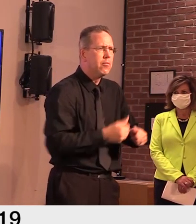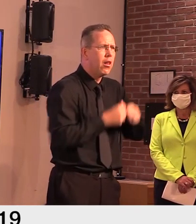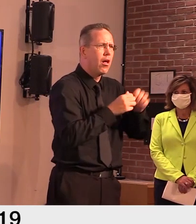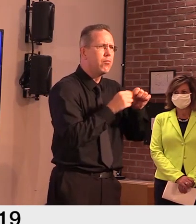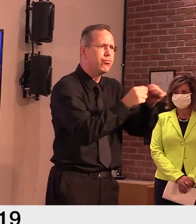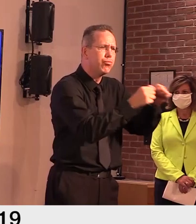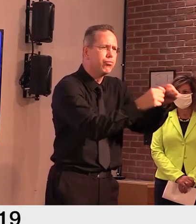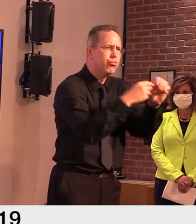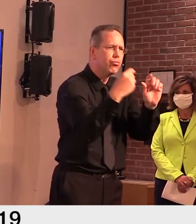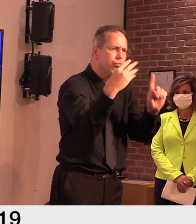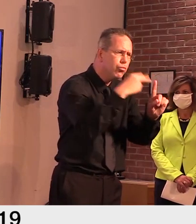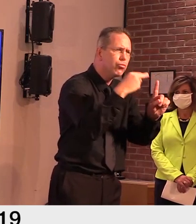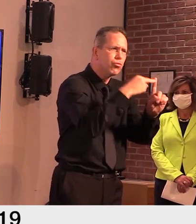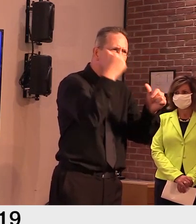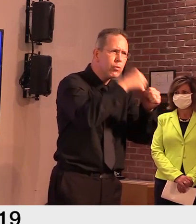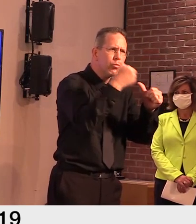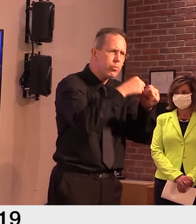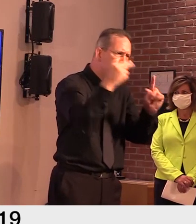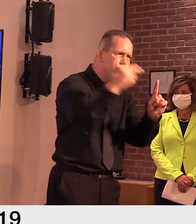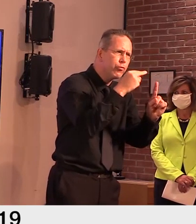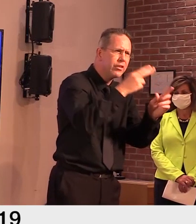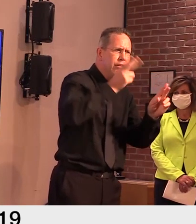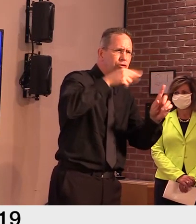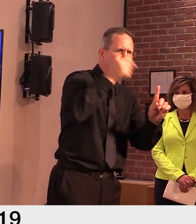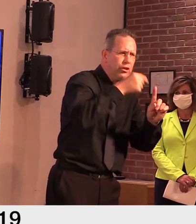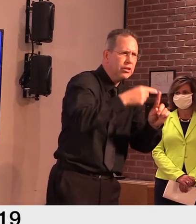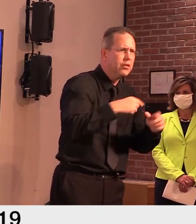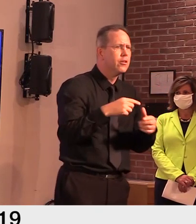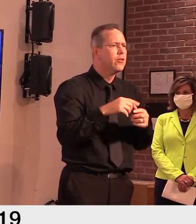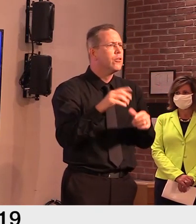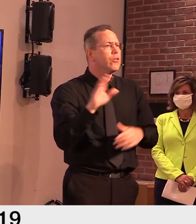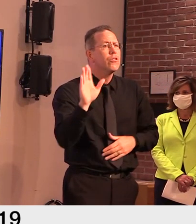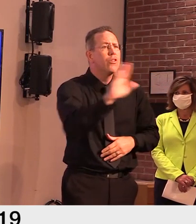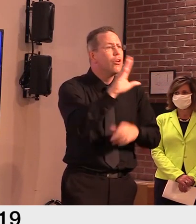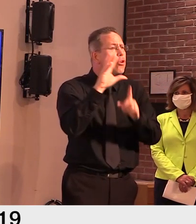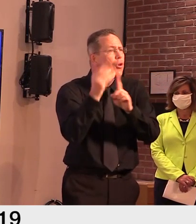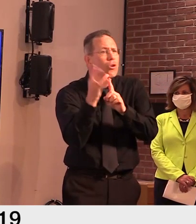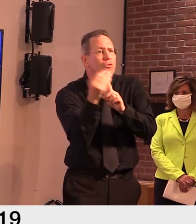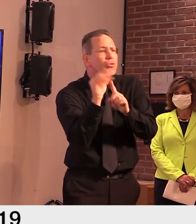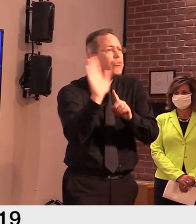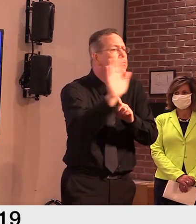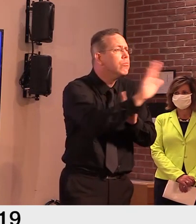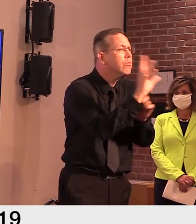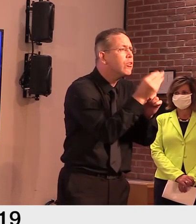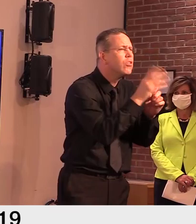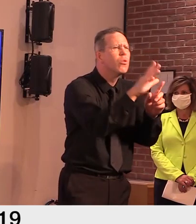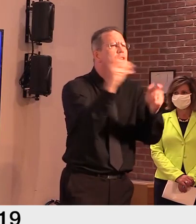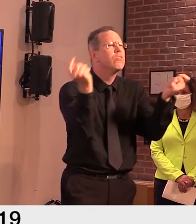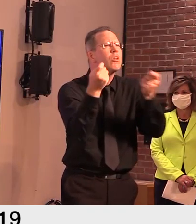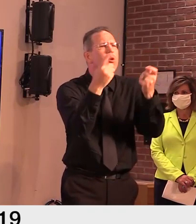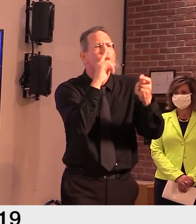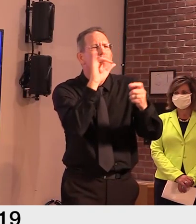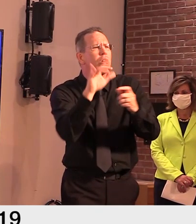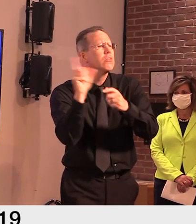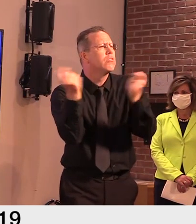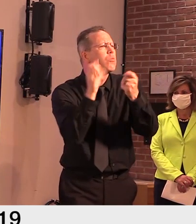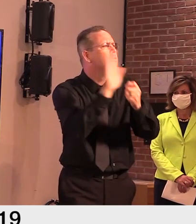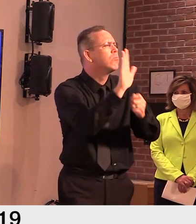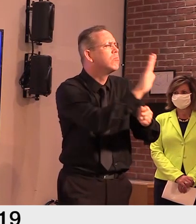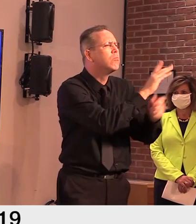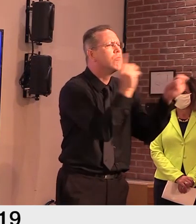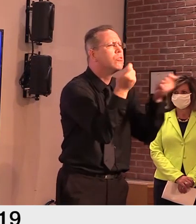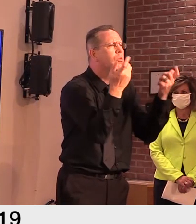things that you all, that we all can do, is to keep that history alive and to keep the